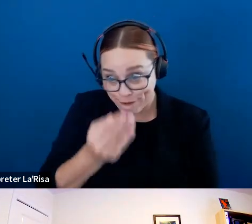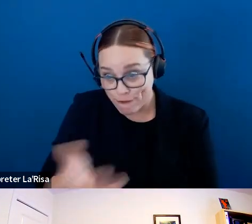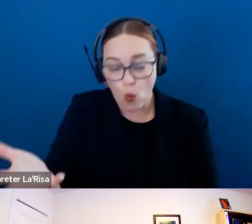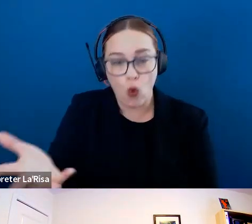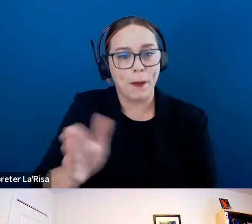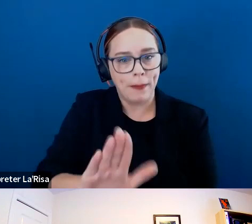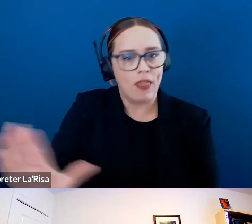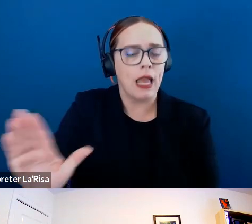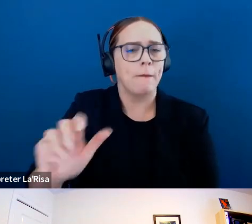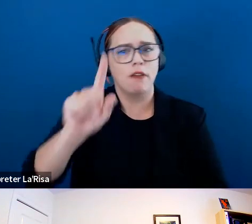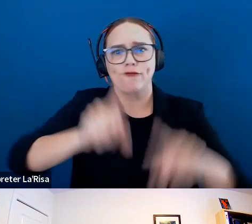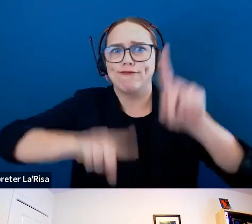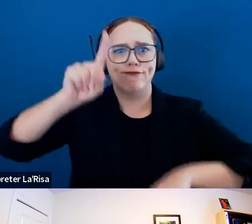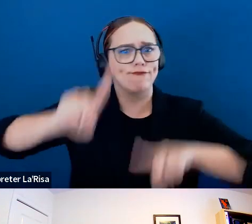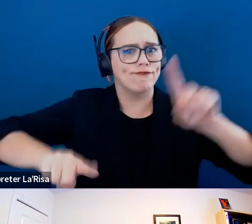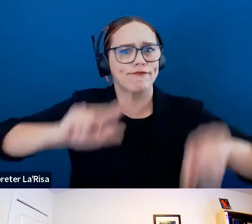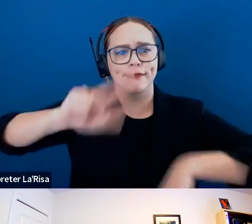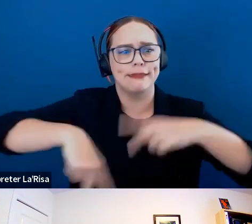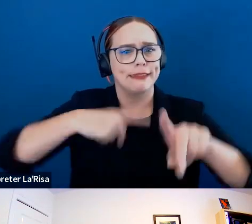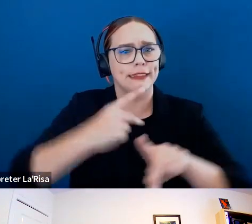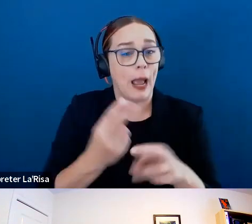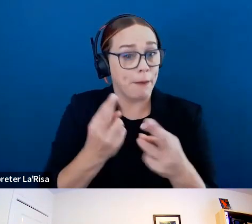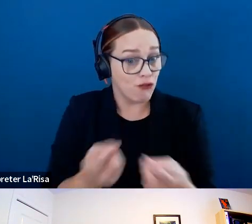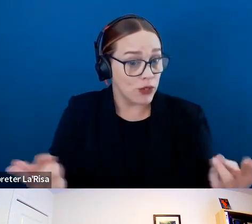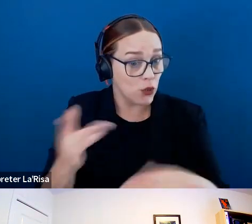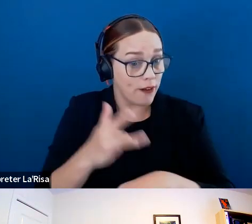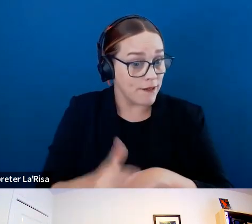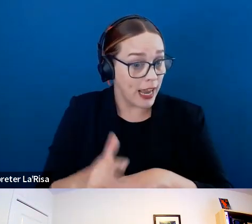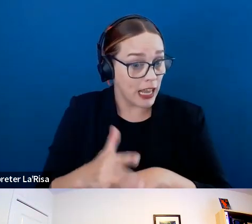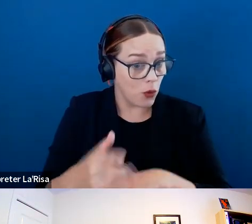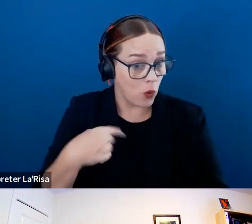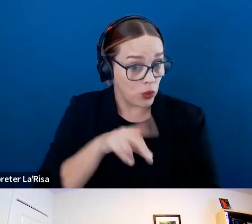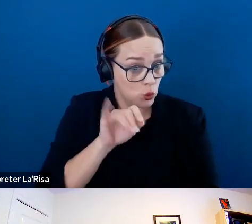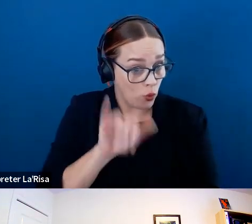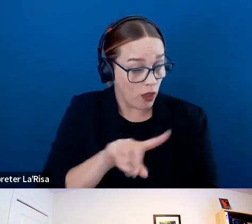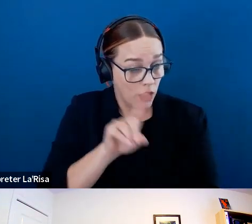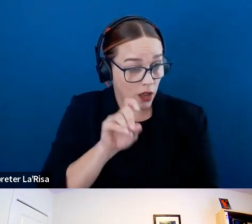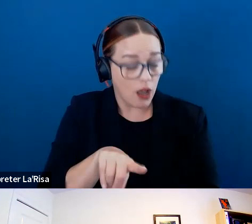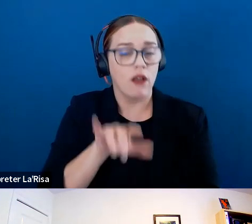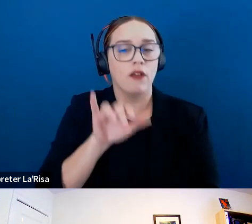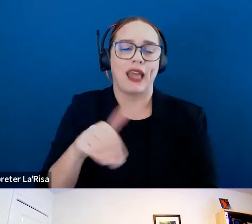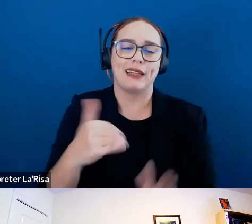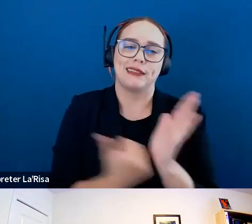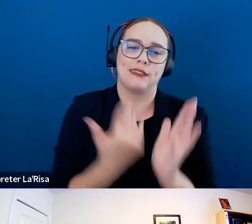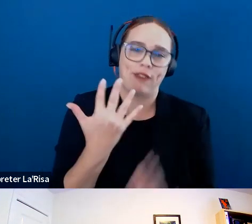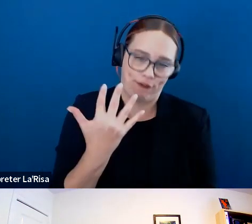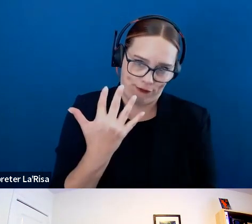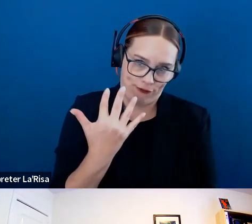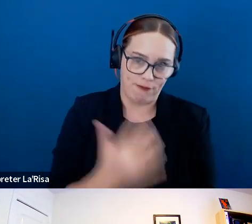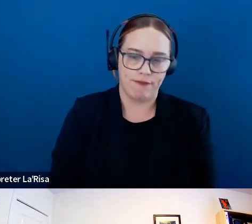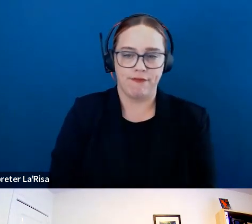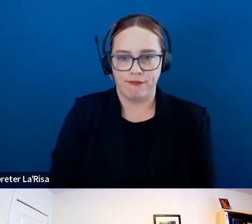of resources that would be available to them when we talk about employment.